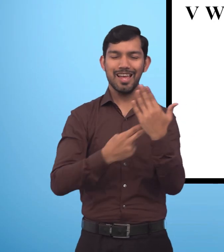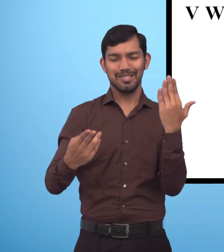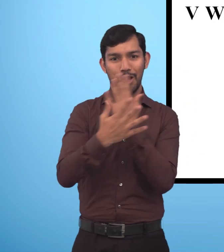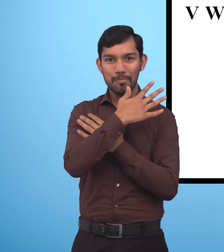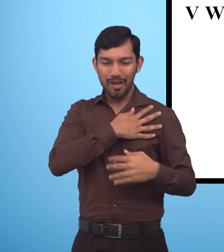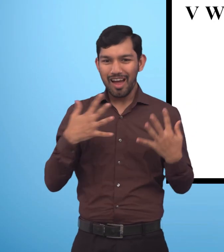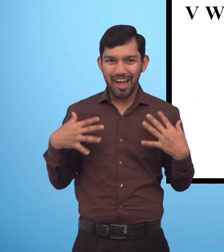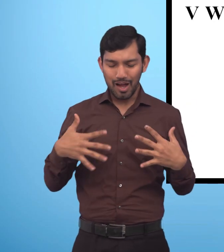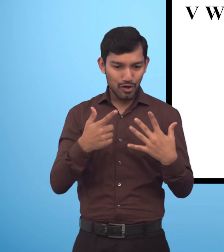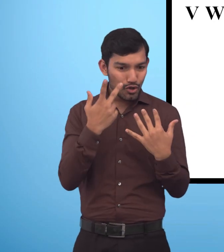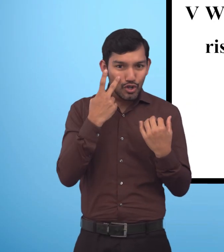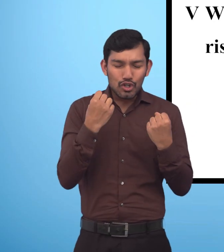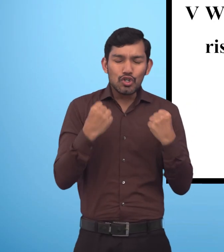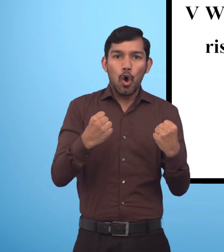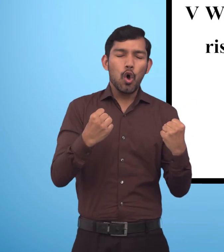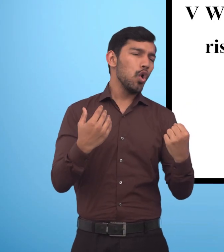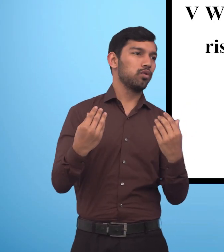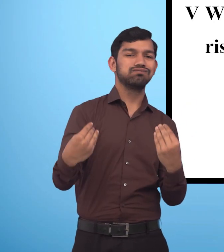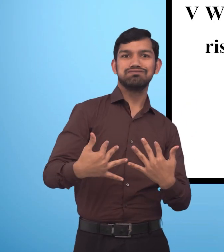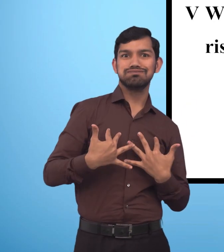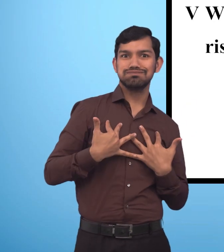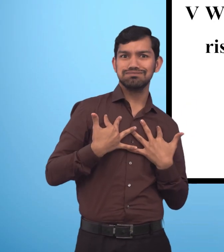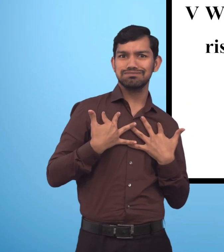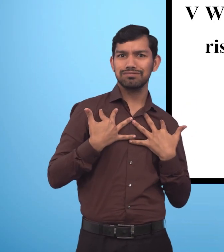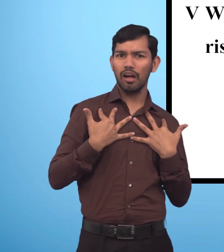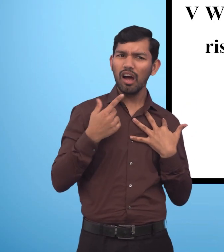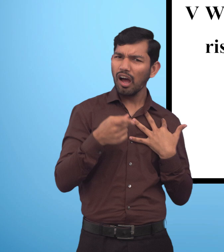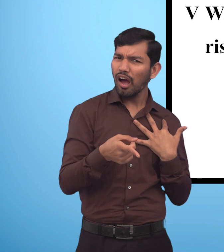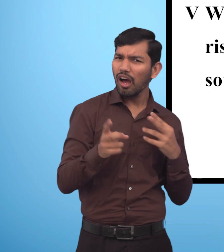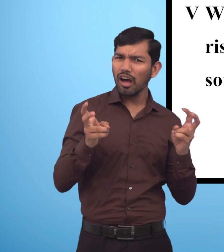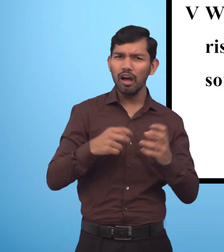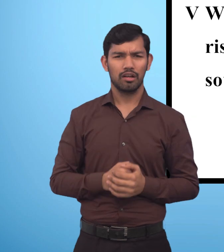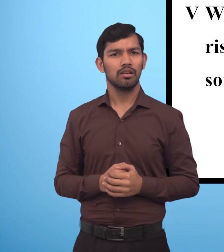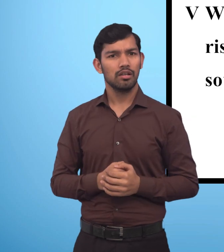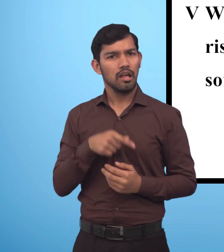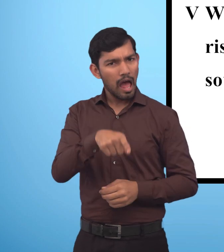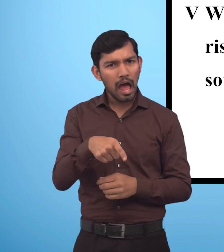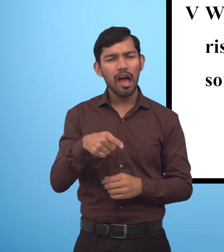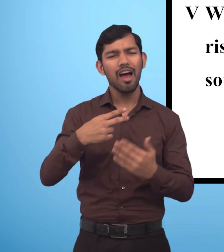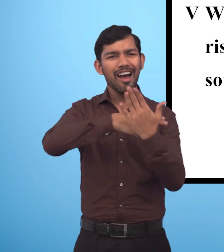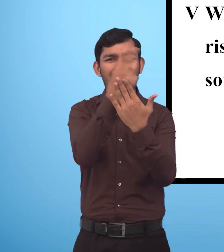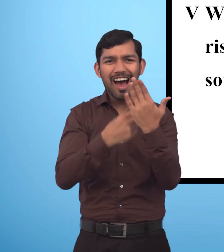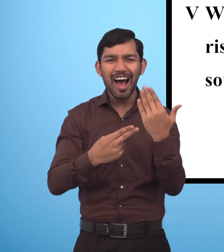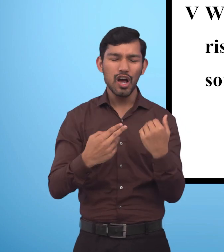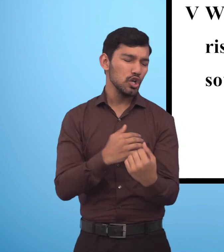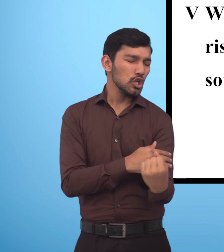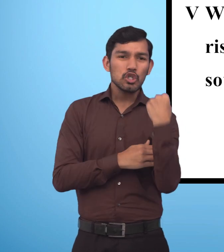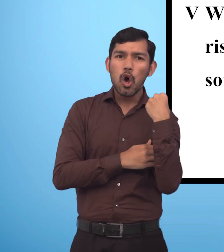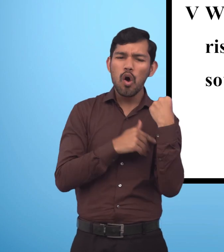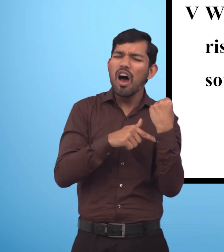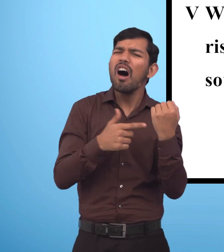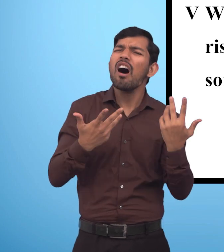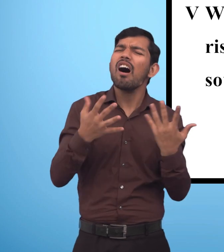"Art has the power to rise above physical boundaries and touch the soul" tell us about the power